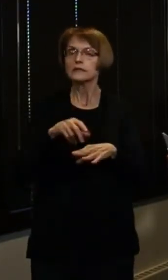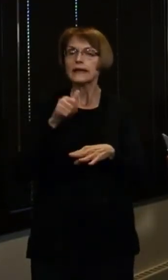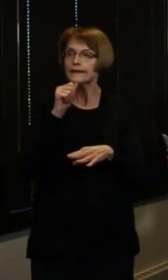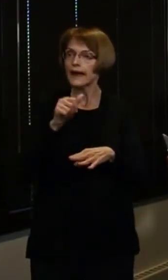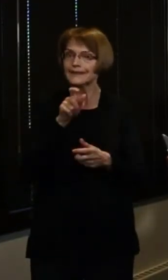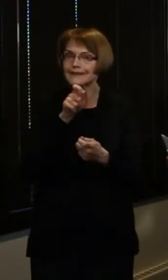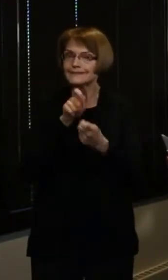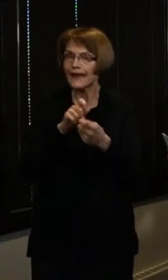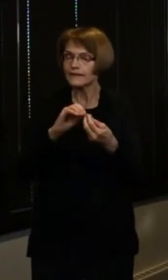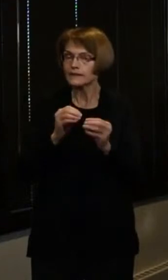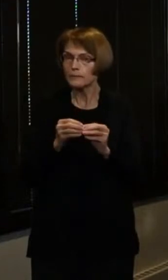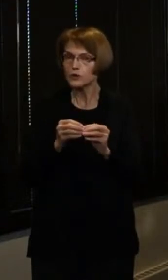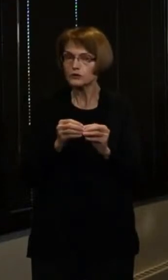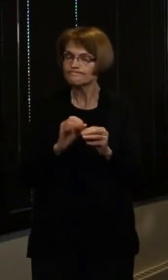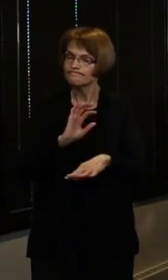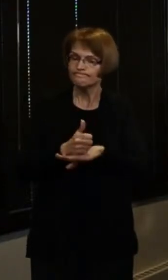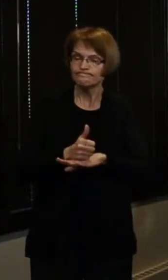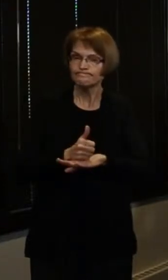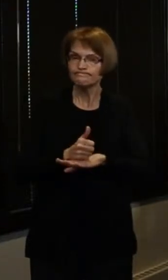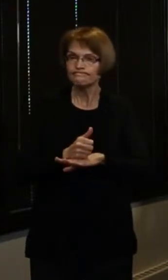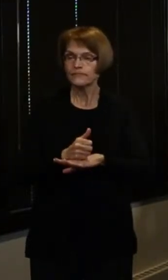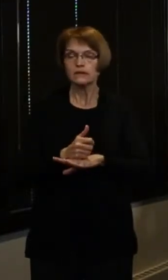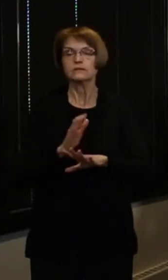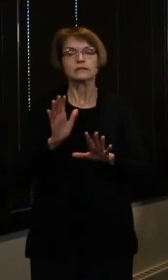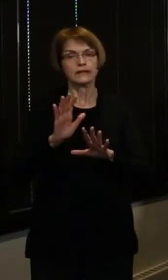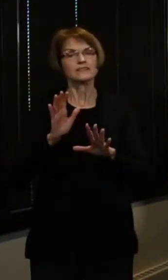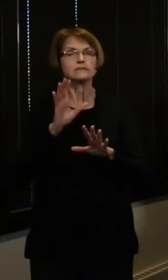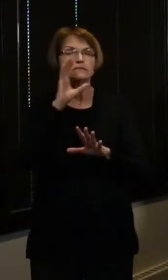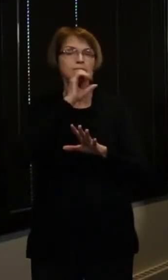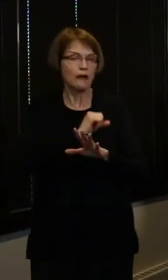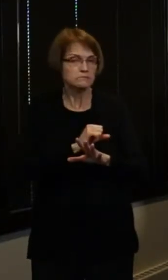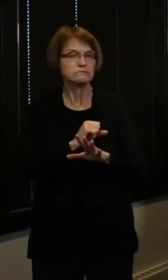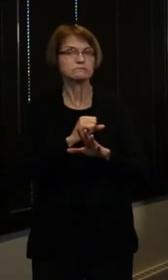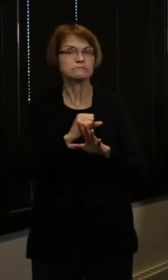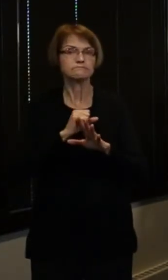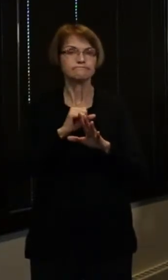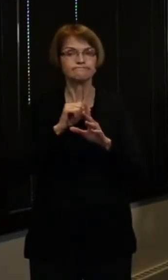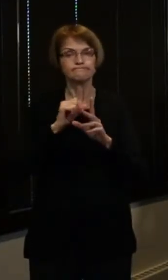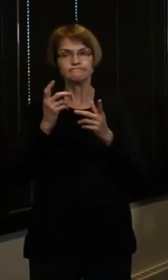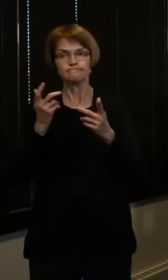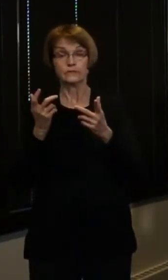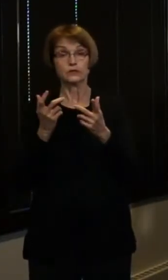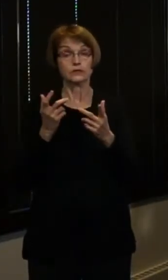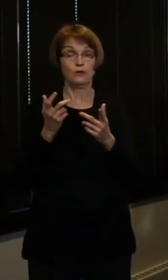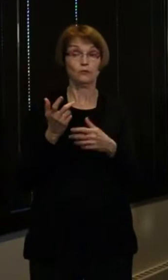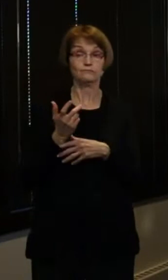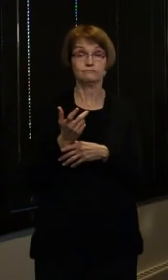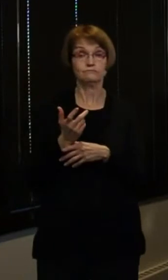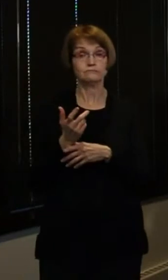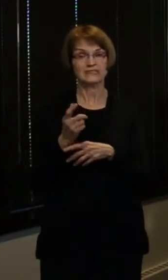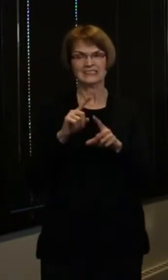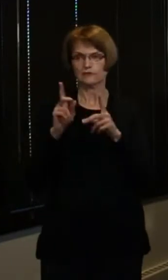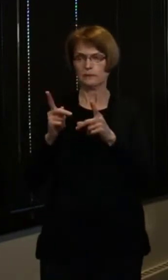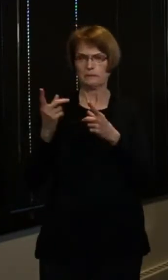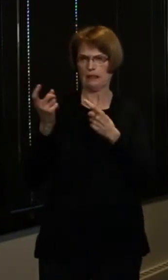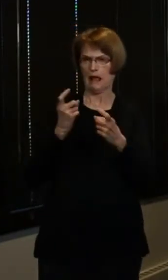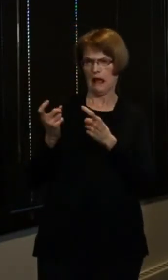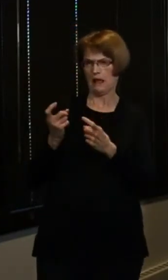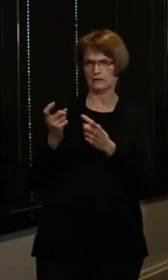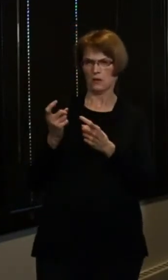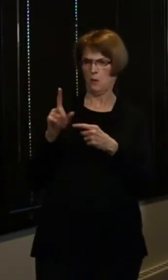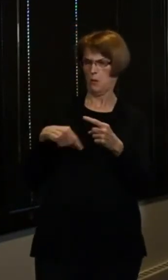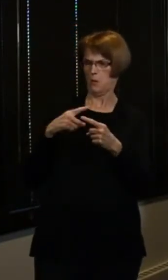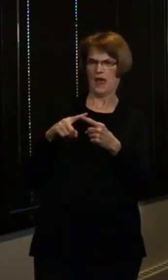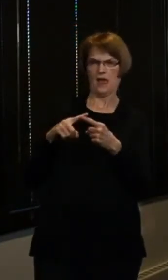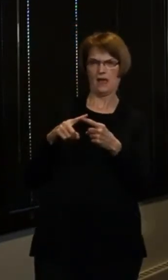so we know that they're going to change. But we've been asked this question a couple of times by different people, and so we thought we would at